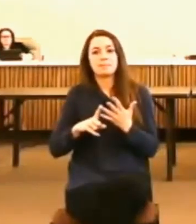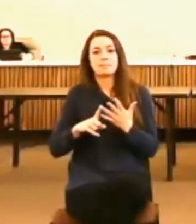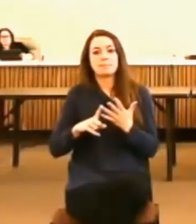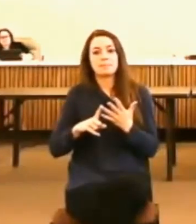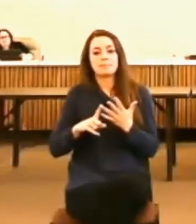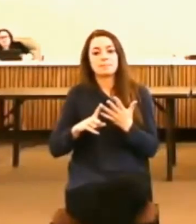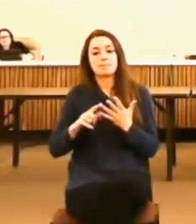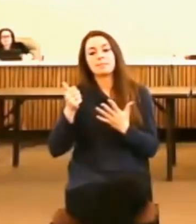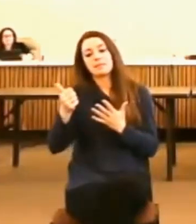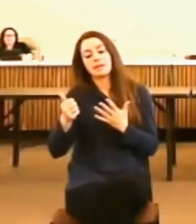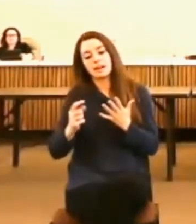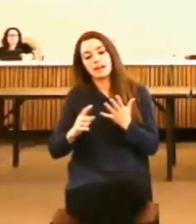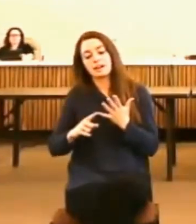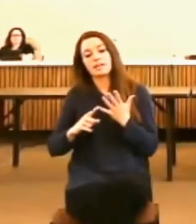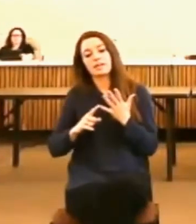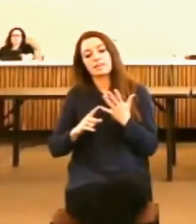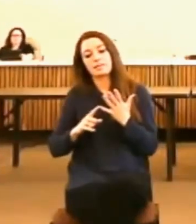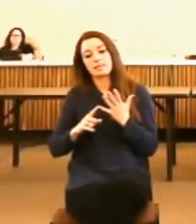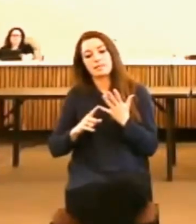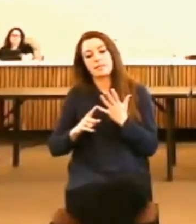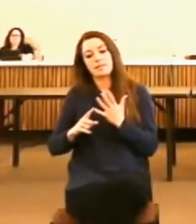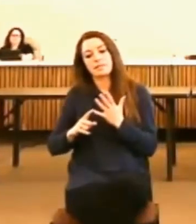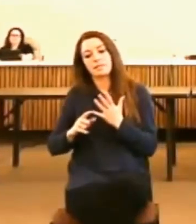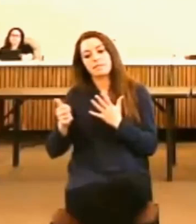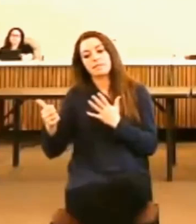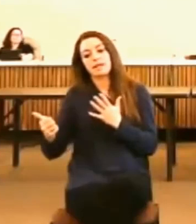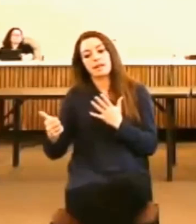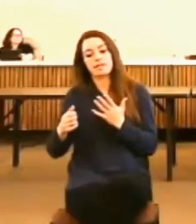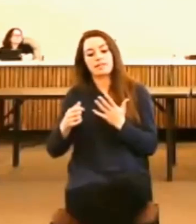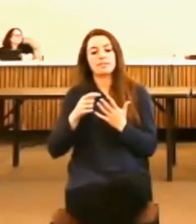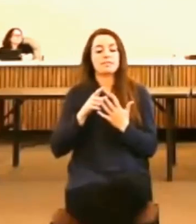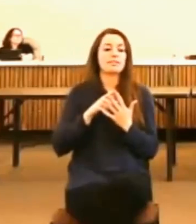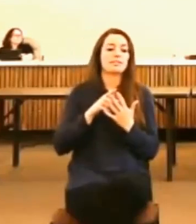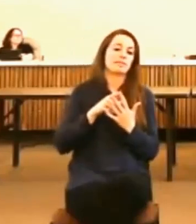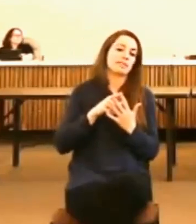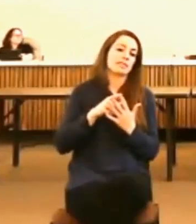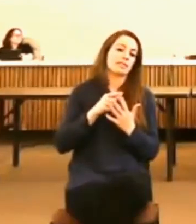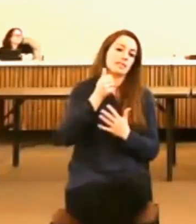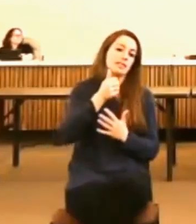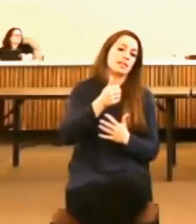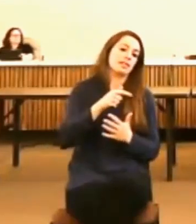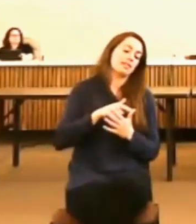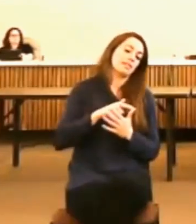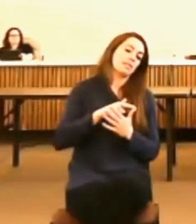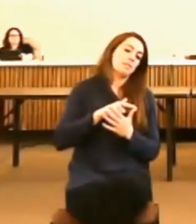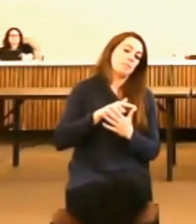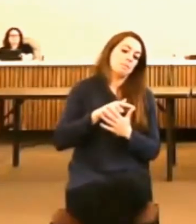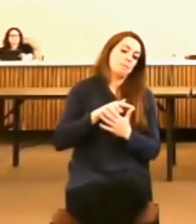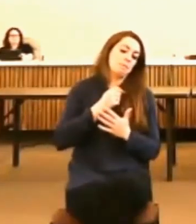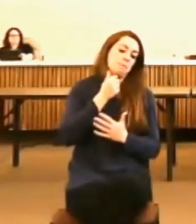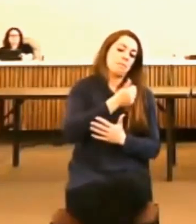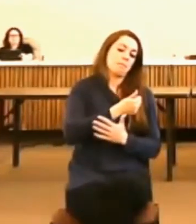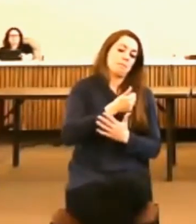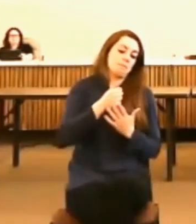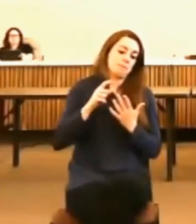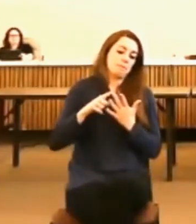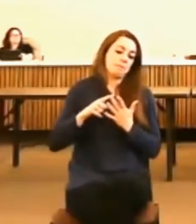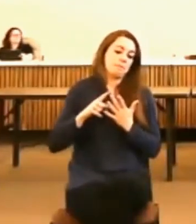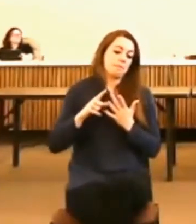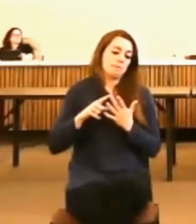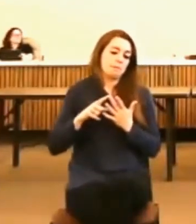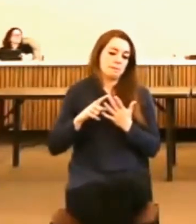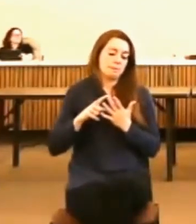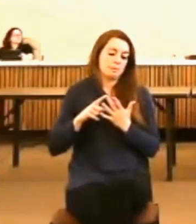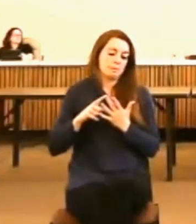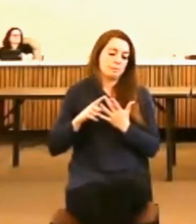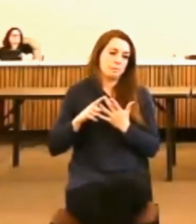mutations. One of the most interesting research topics in the Chernobyl zone is an attempt to detect whether